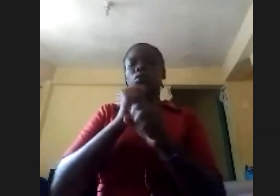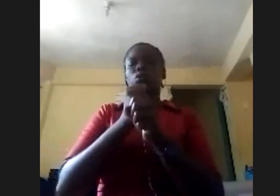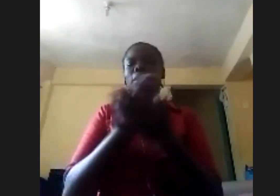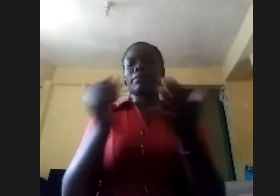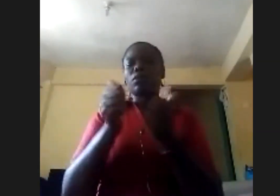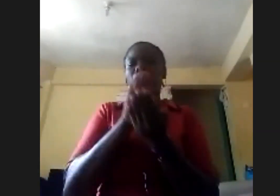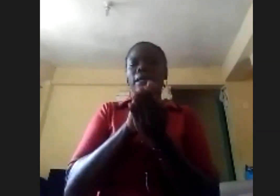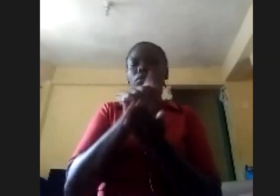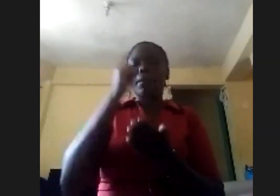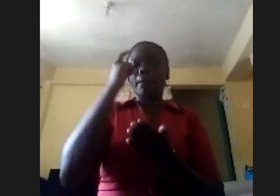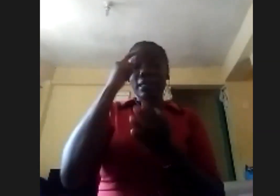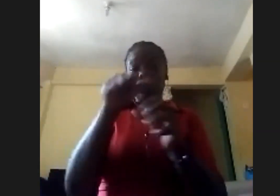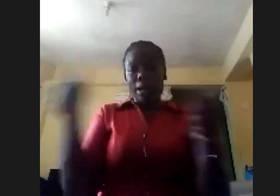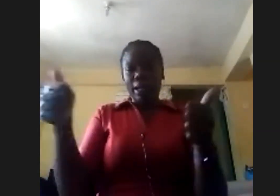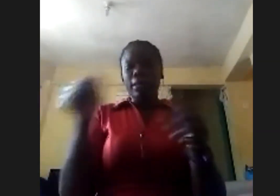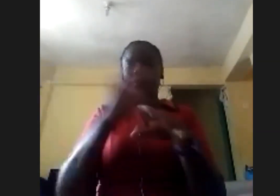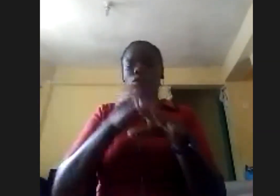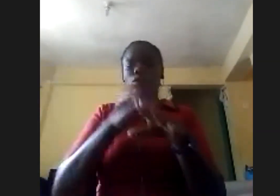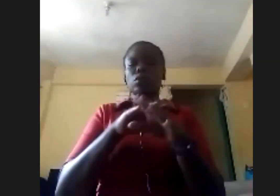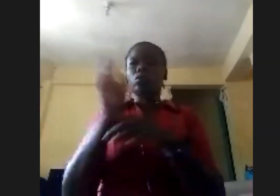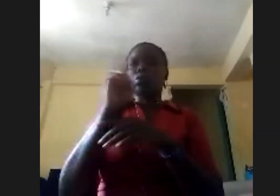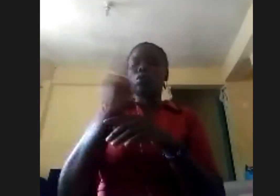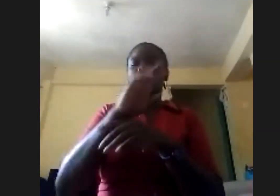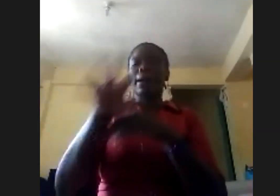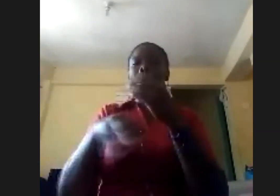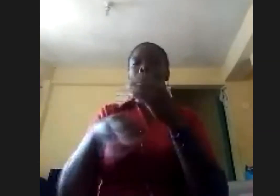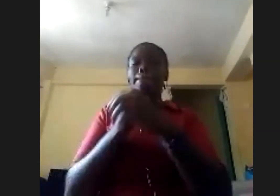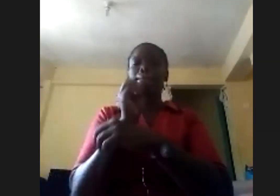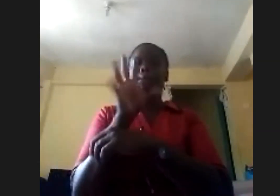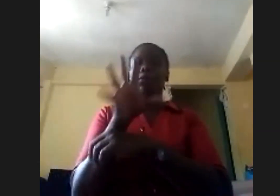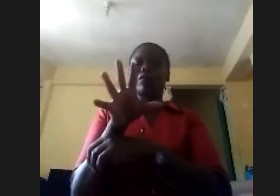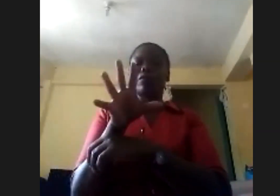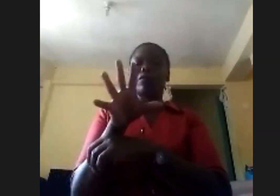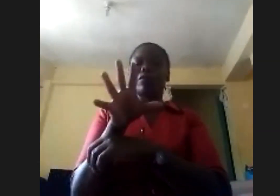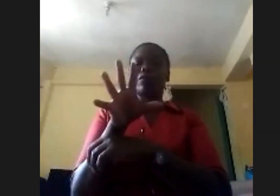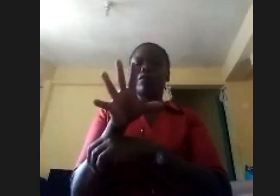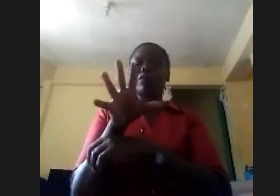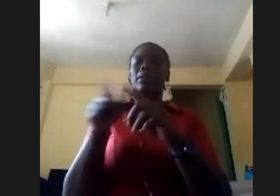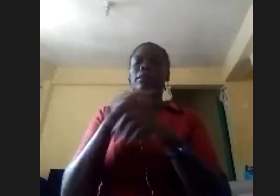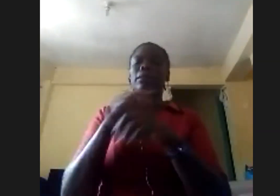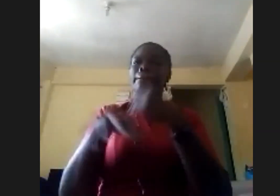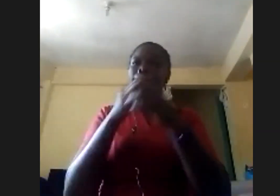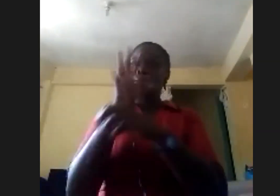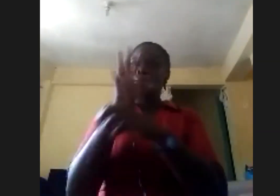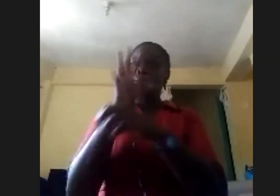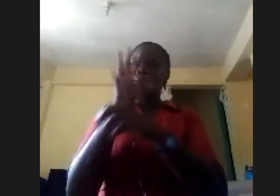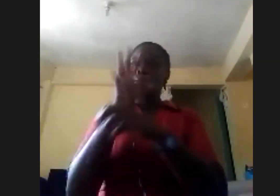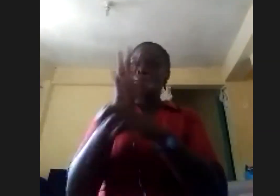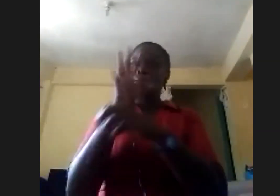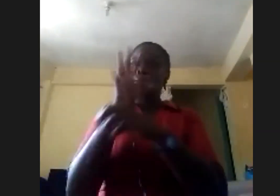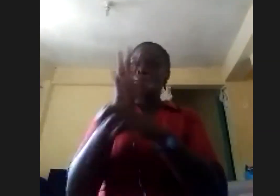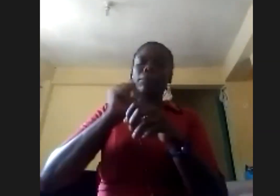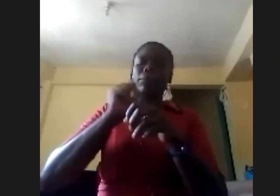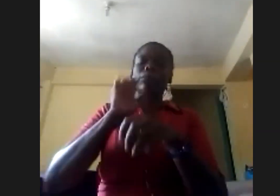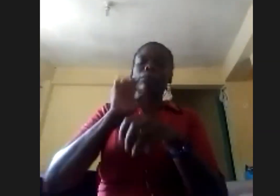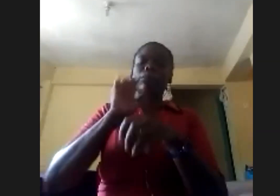engaged. It's good to watch movies, but again, binge watching again too much also affects into your brain. So when you have